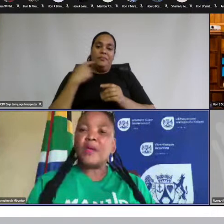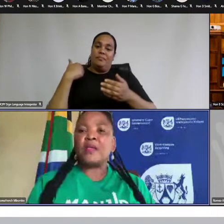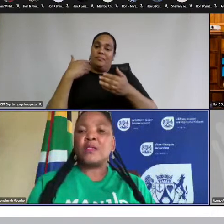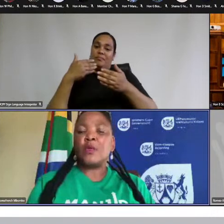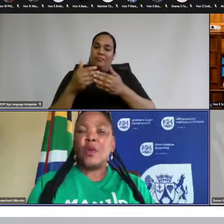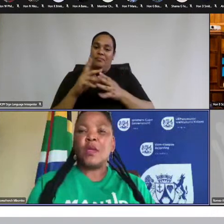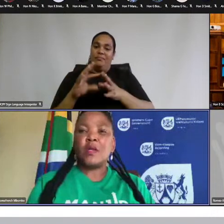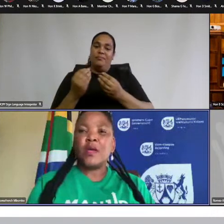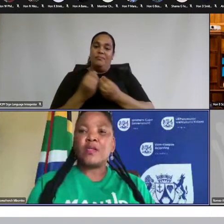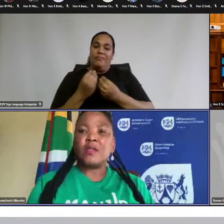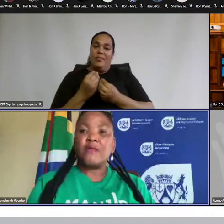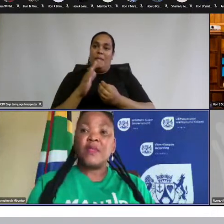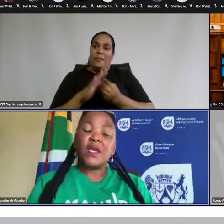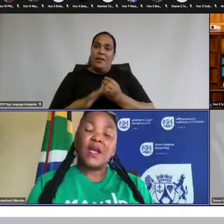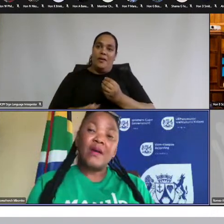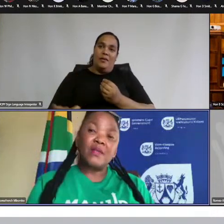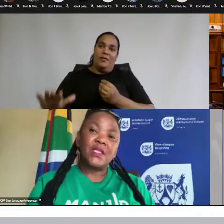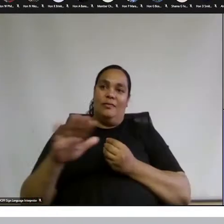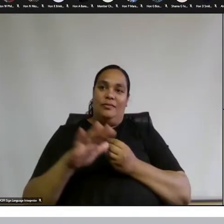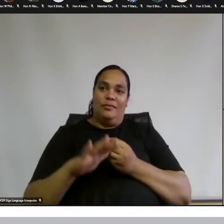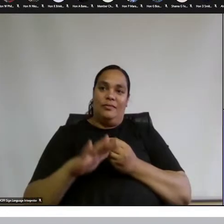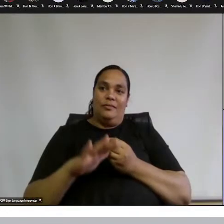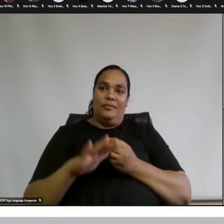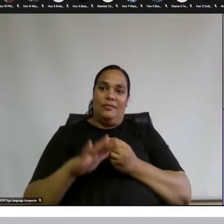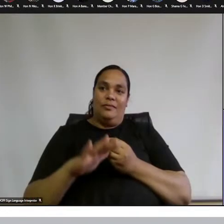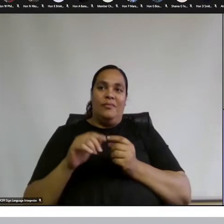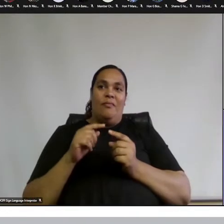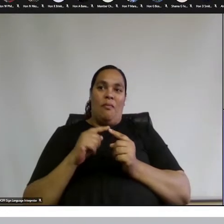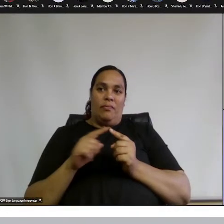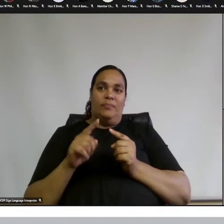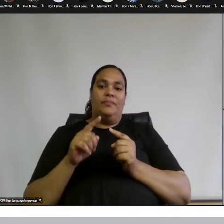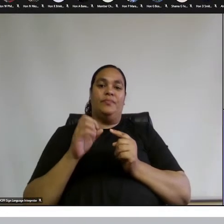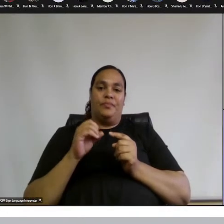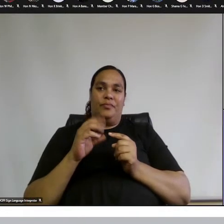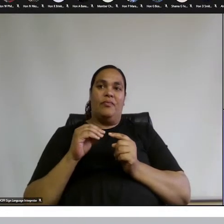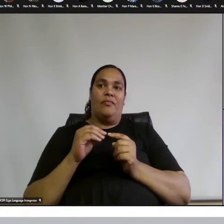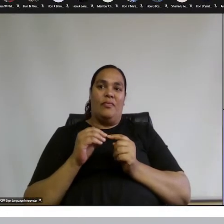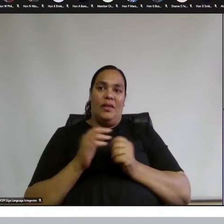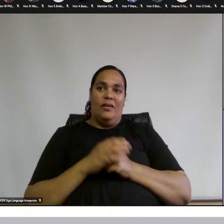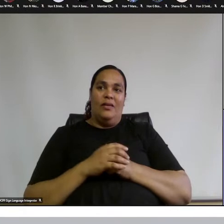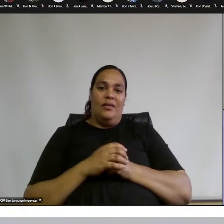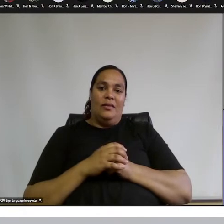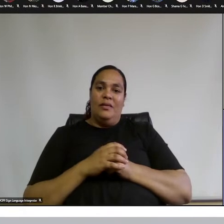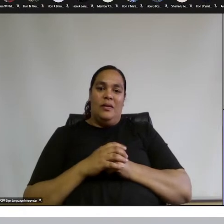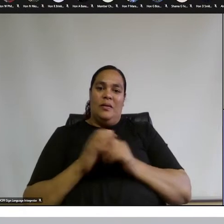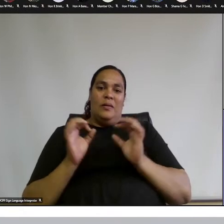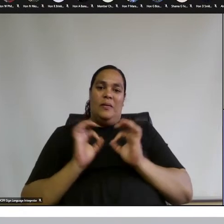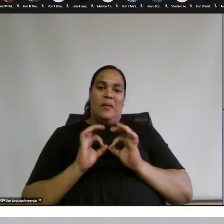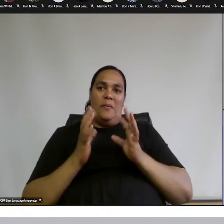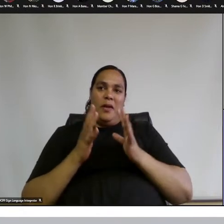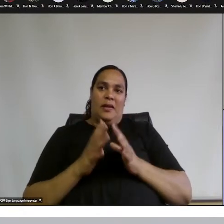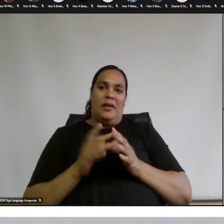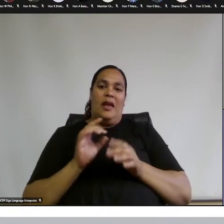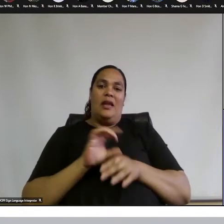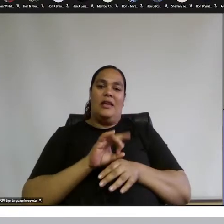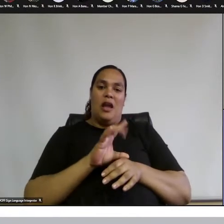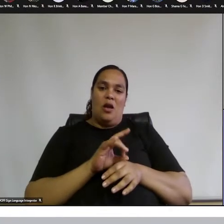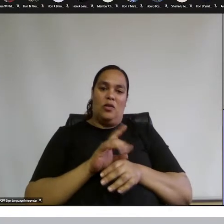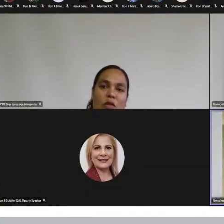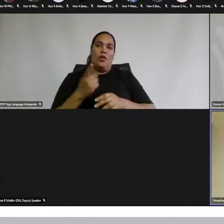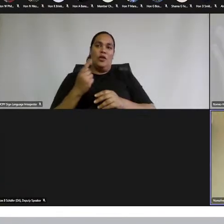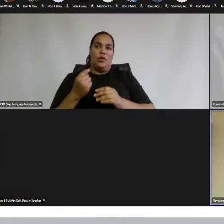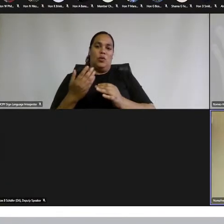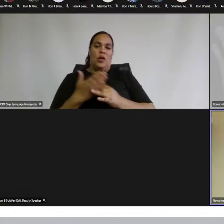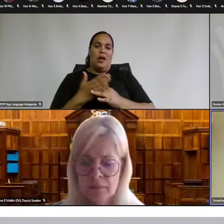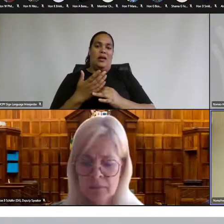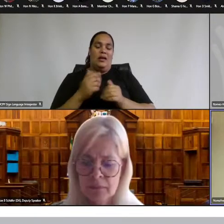some areas, in the rural areas, even the councillors and also the mayors from the council, they do assist